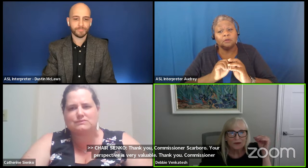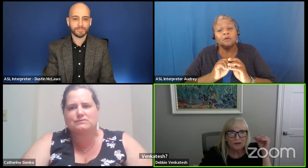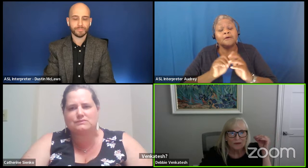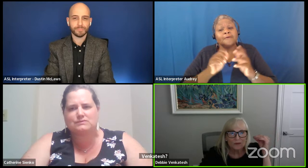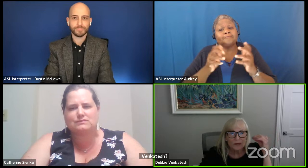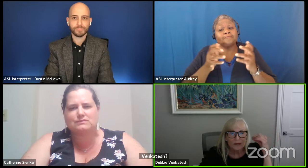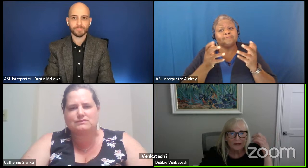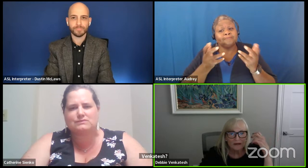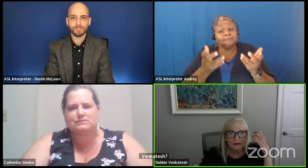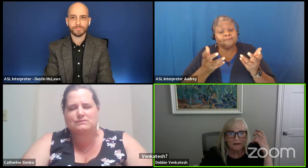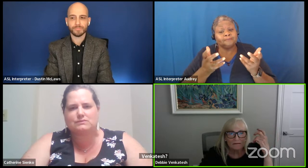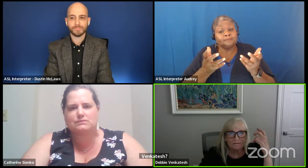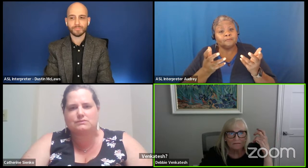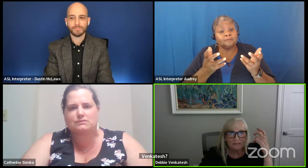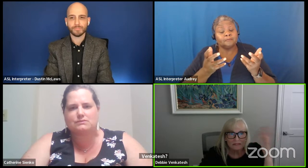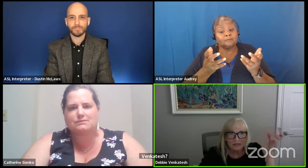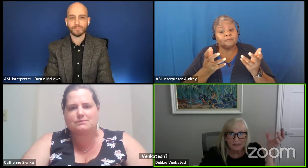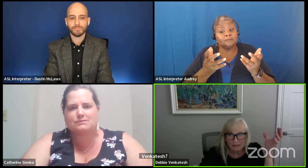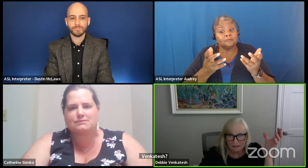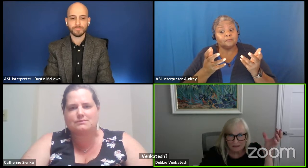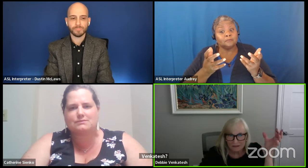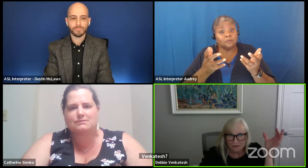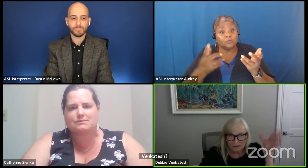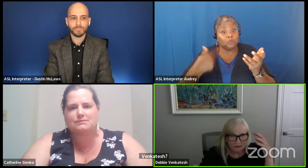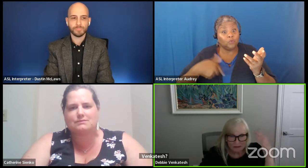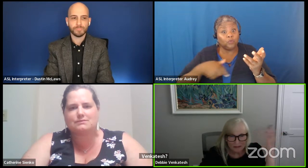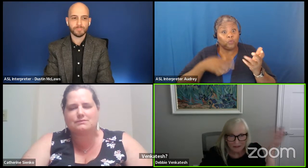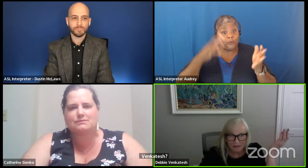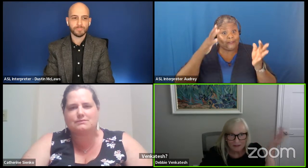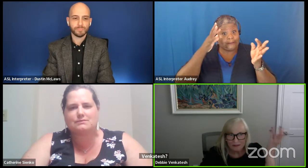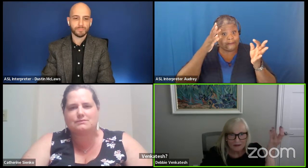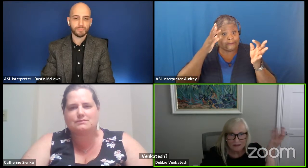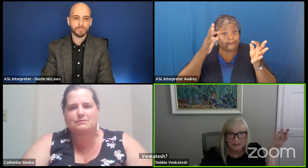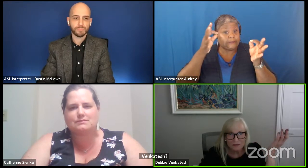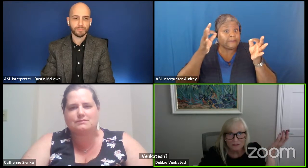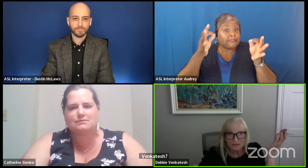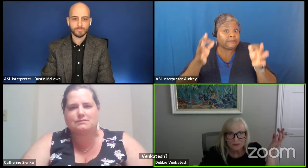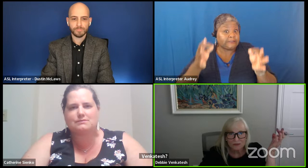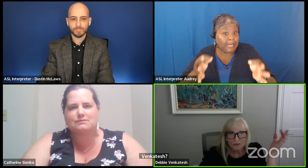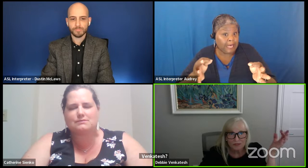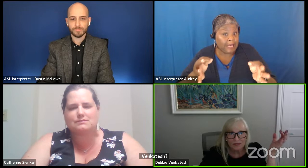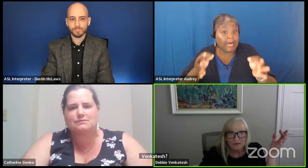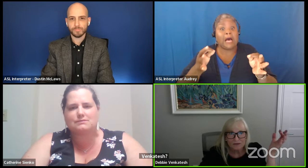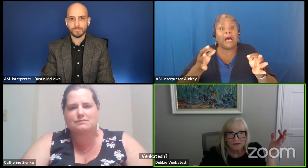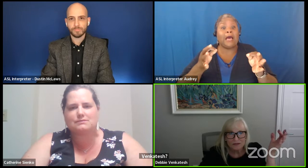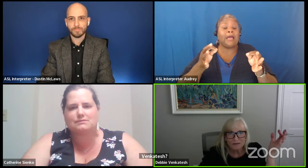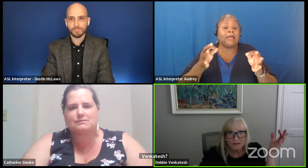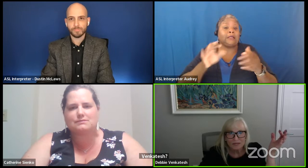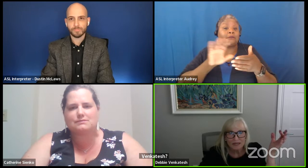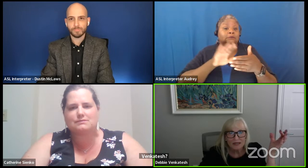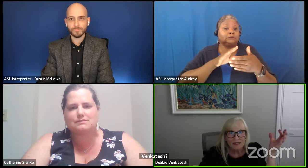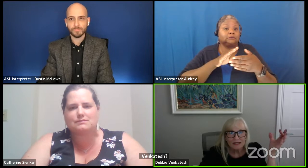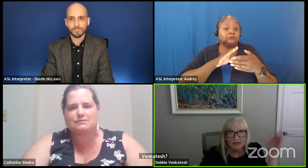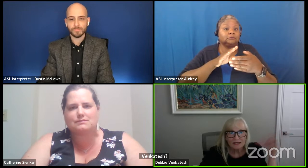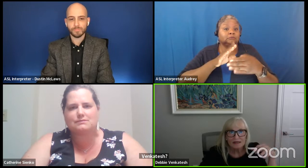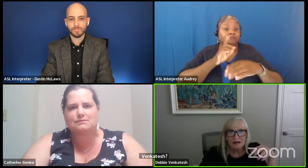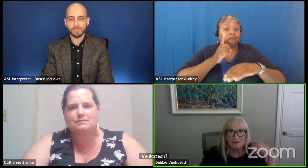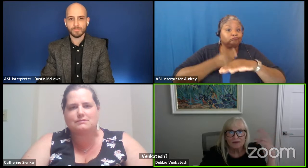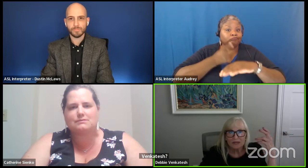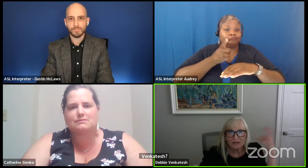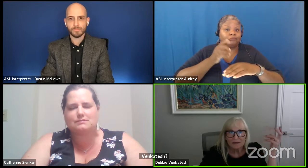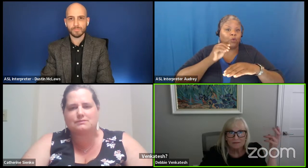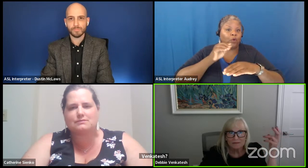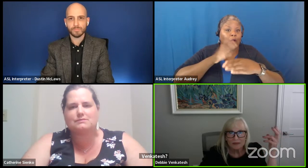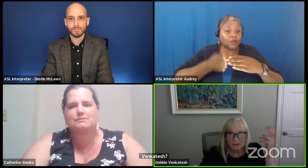So when deciding what the consequences will be for this complaint, can it